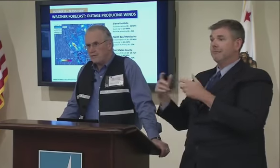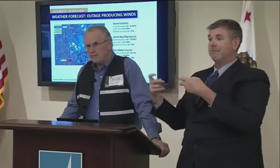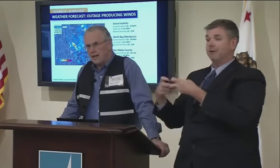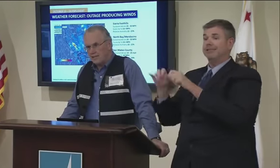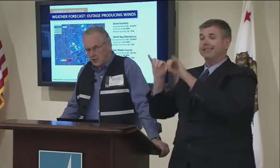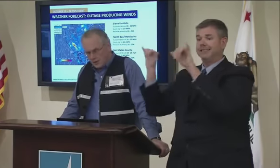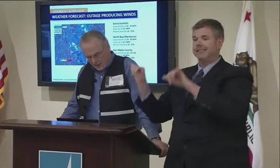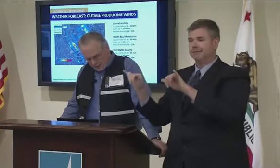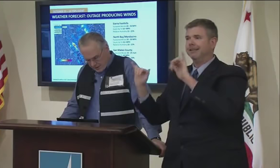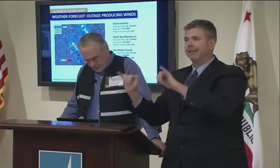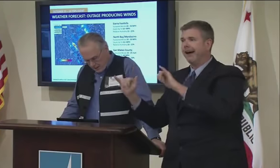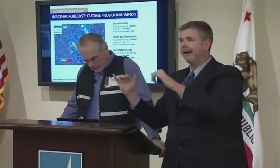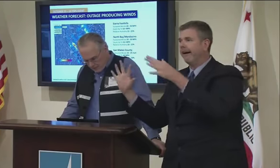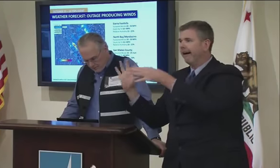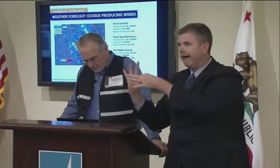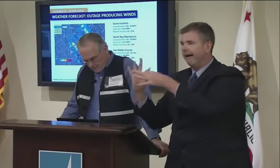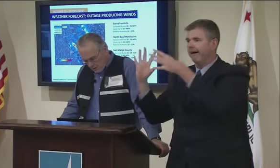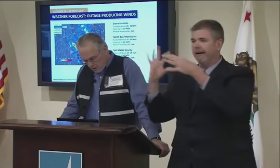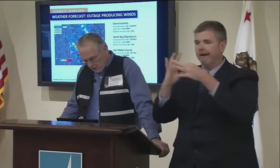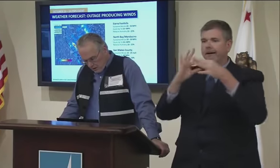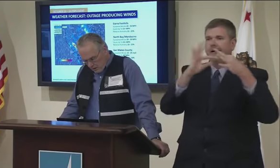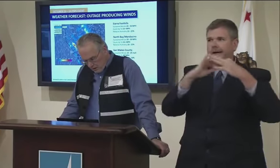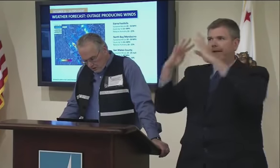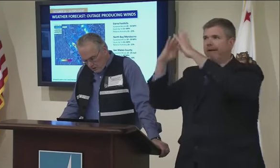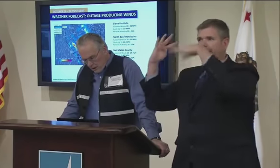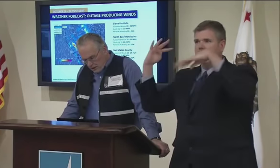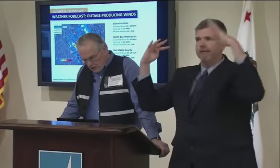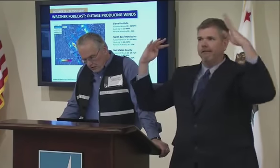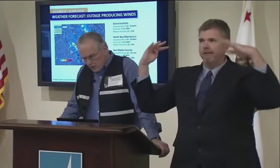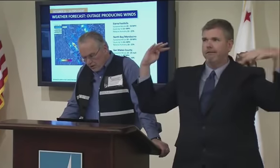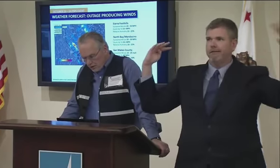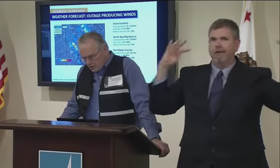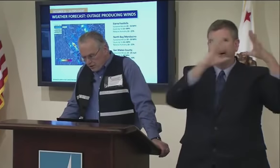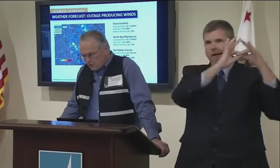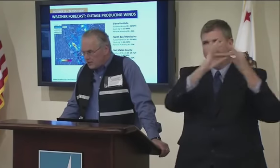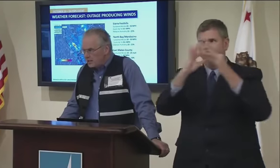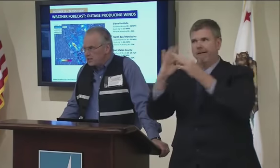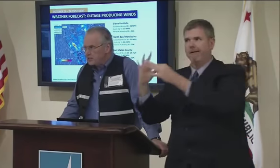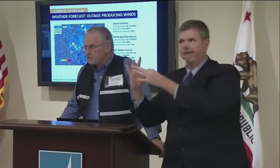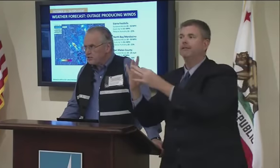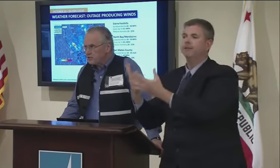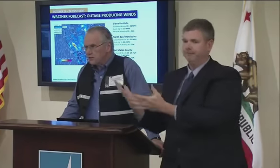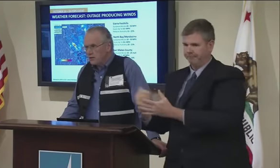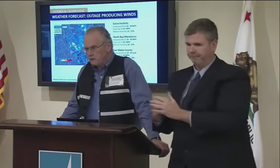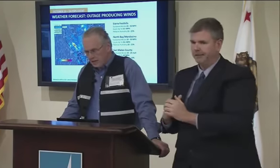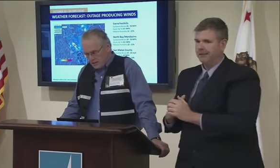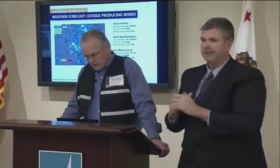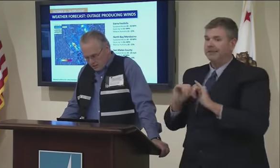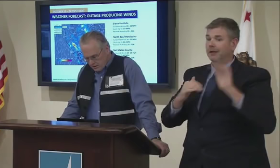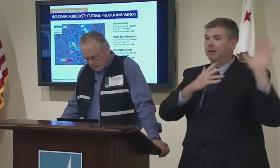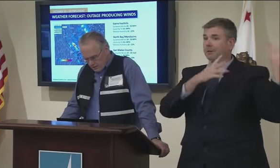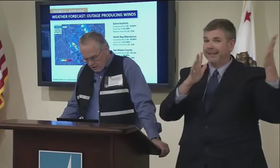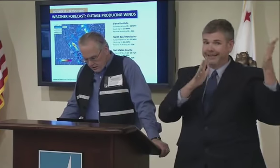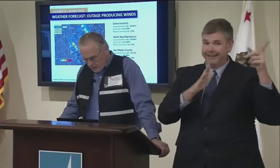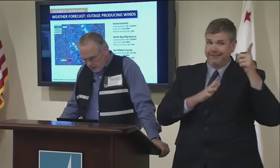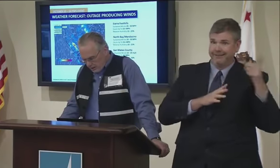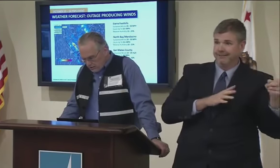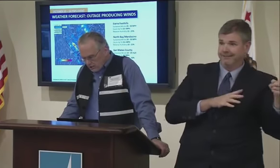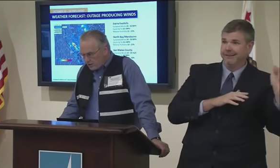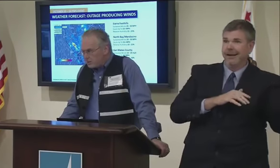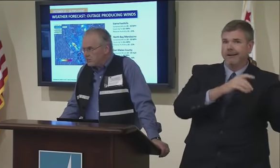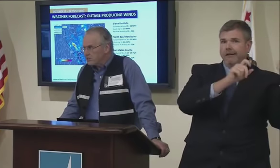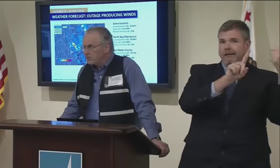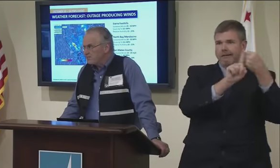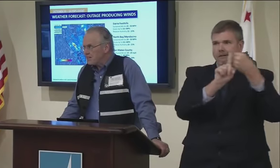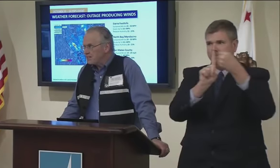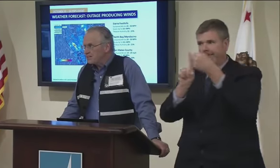spider web of lines going in every direction. And regardless of whether you're seeing windy conditions in your location,